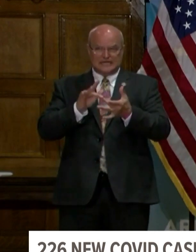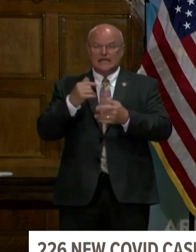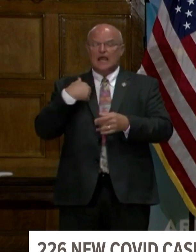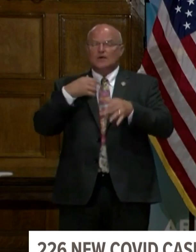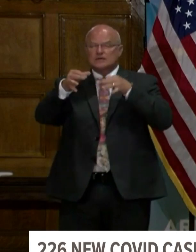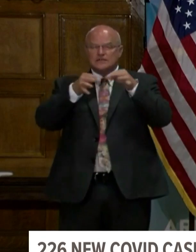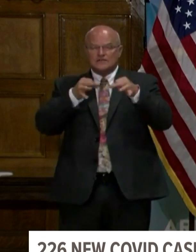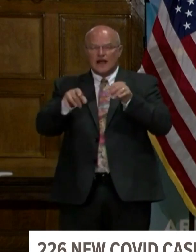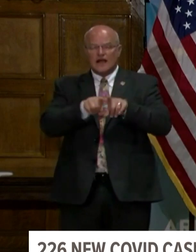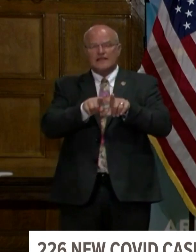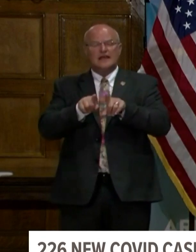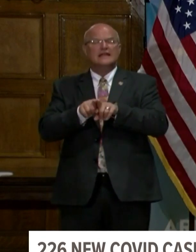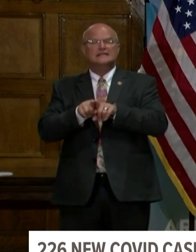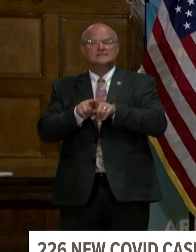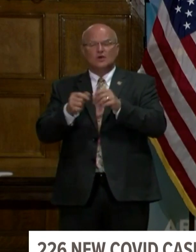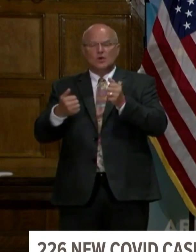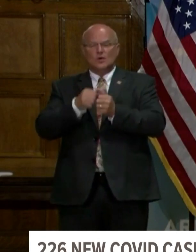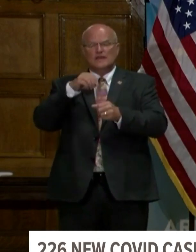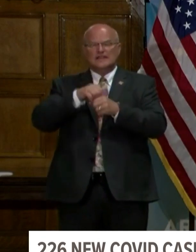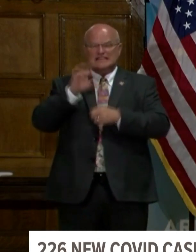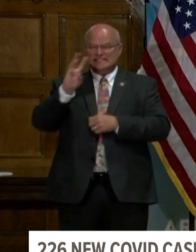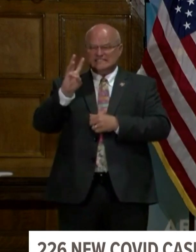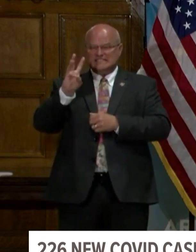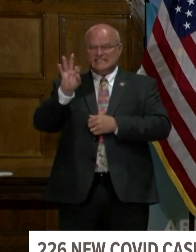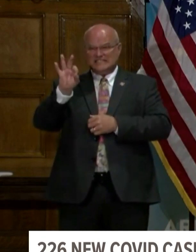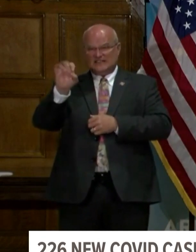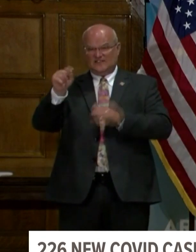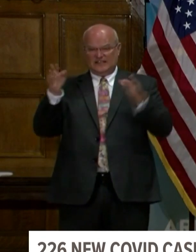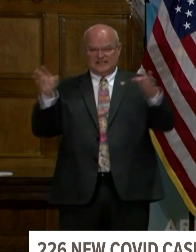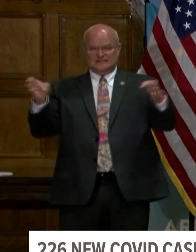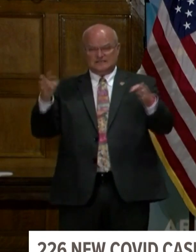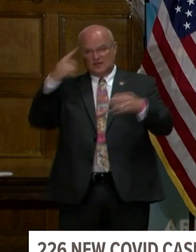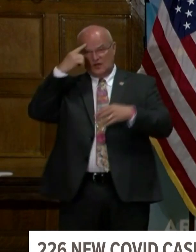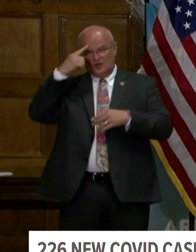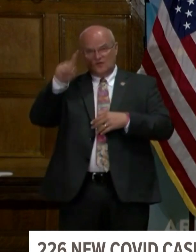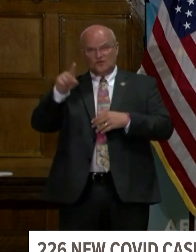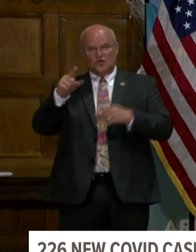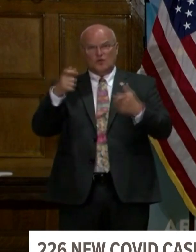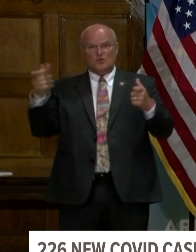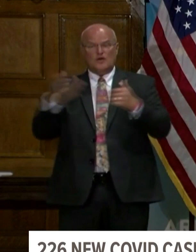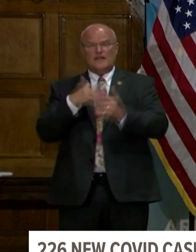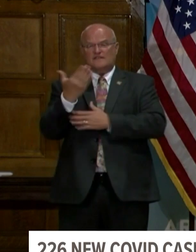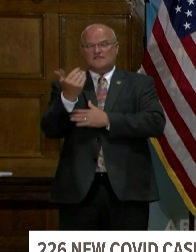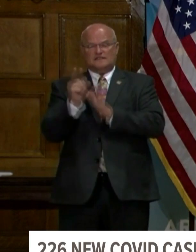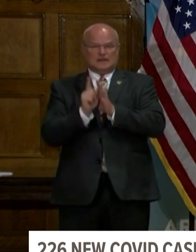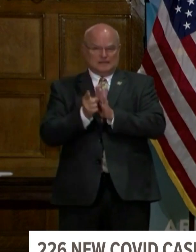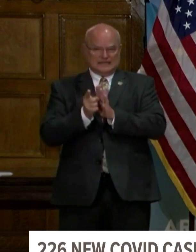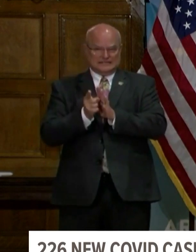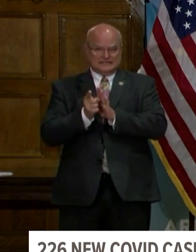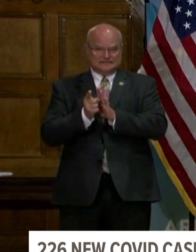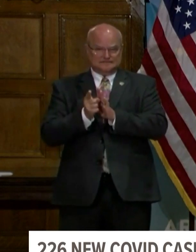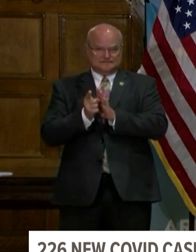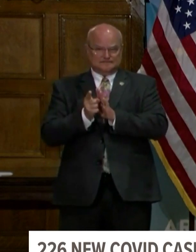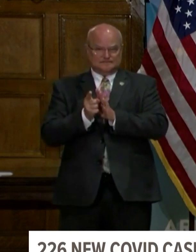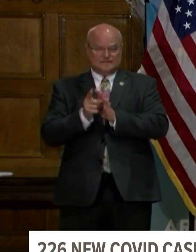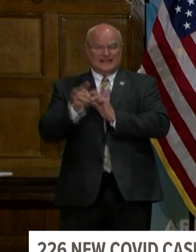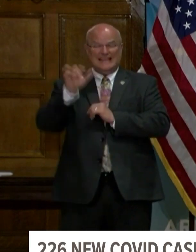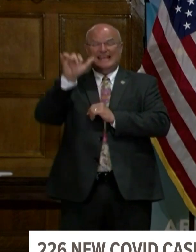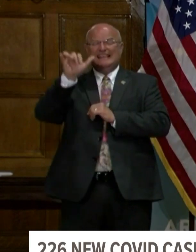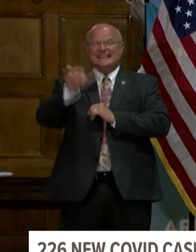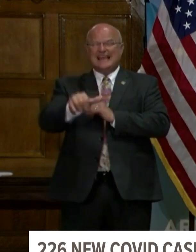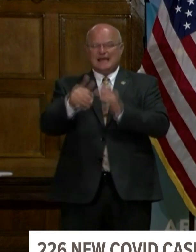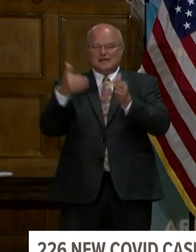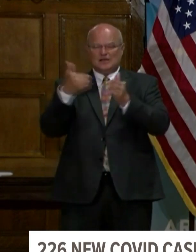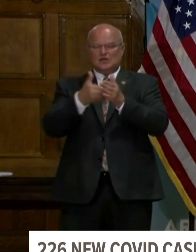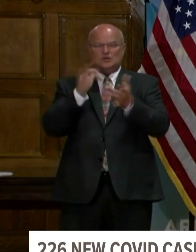we define that as being within 6 feet of another person for greater than 15 minutes. Those would be their